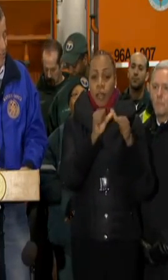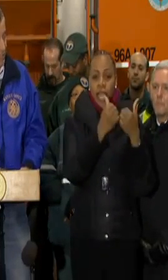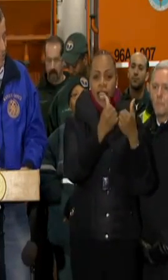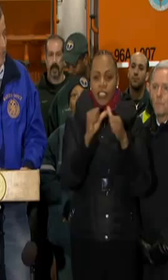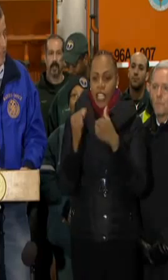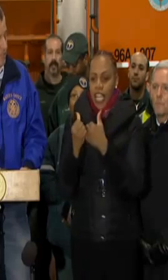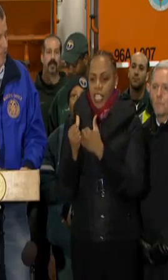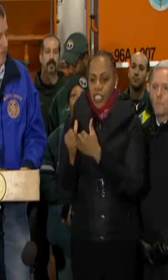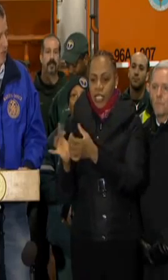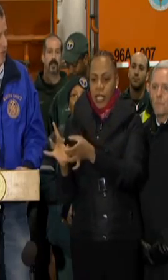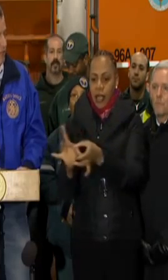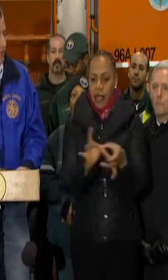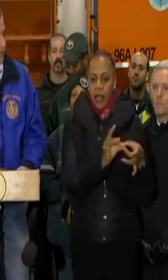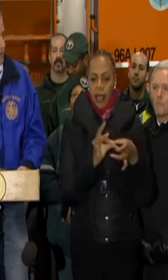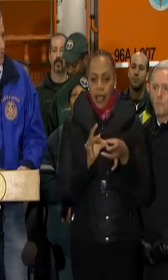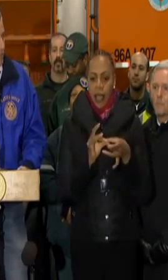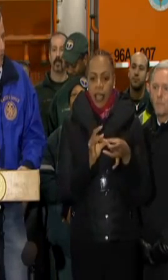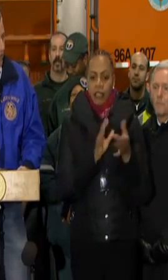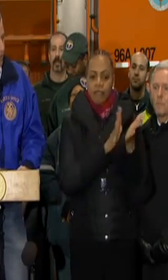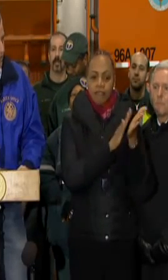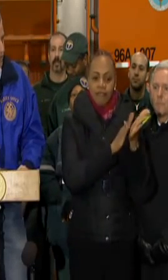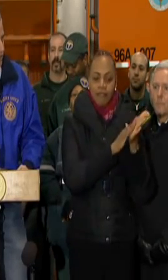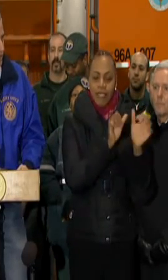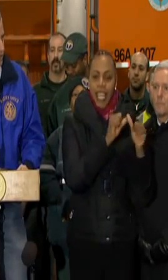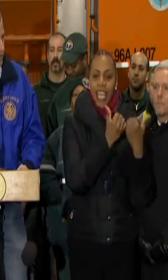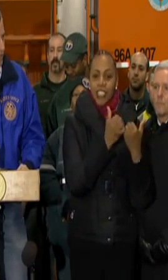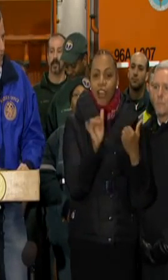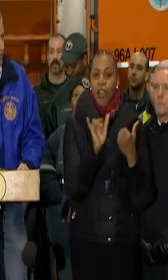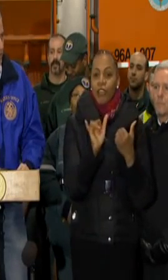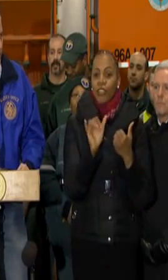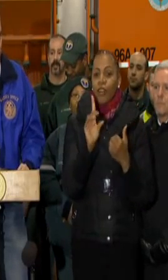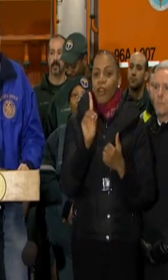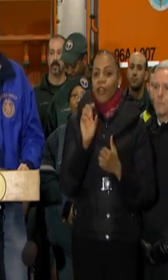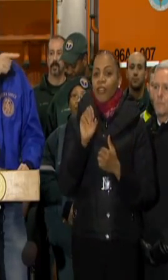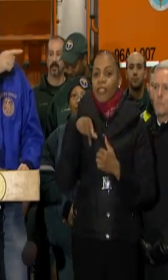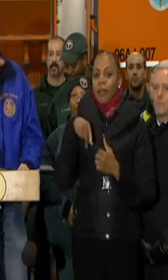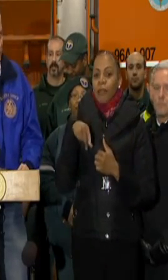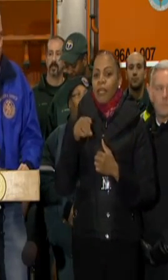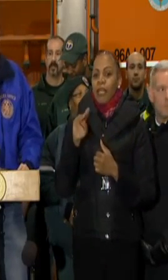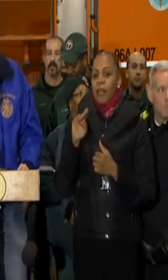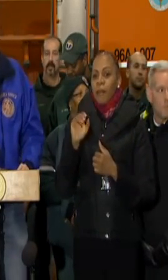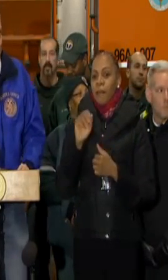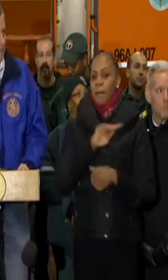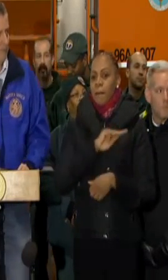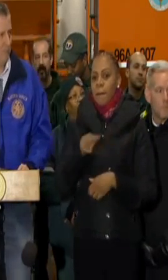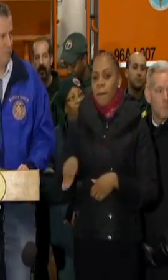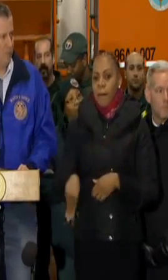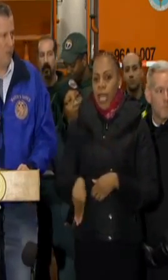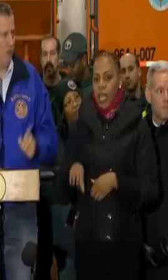a credit to the agencies. It's also a credit to our first Deputy Mayor, Tony Shoras, who's been leading the effort. Yeah.